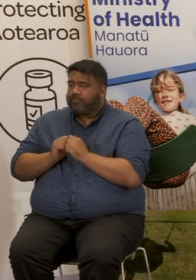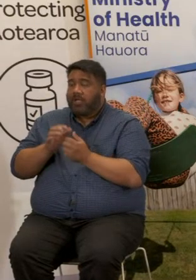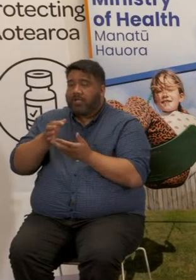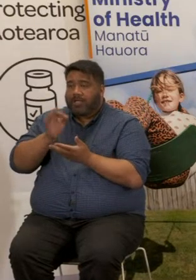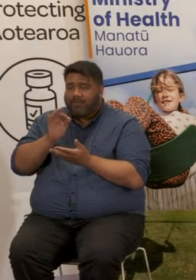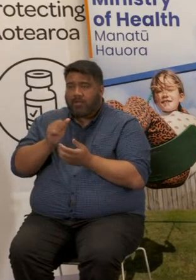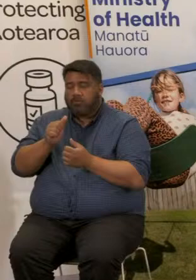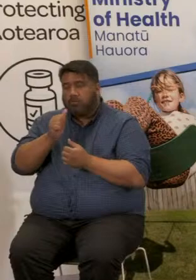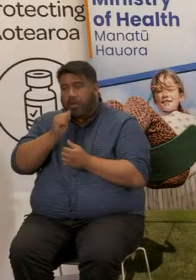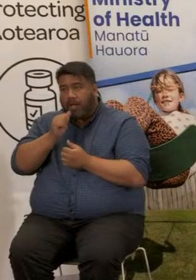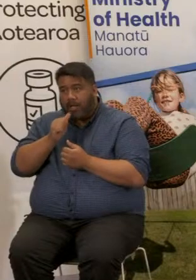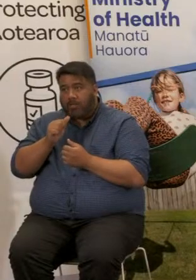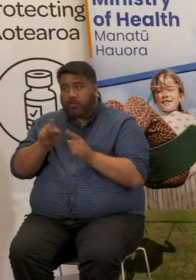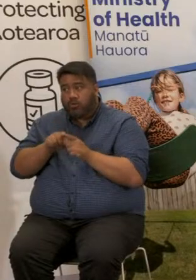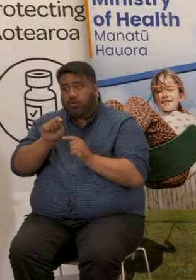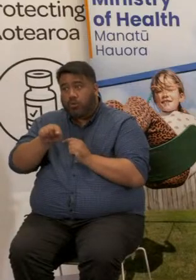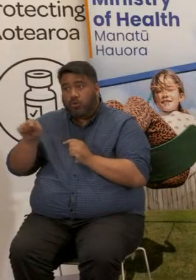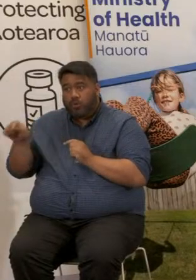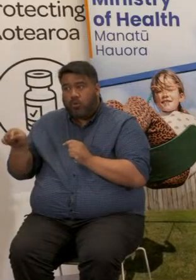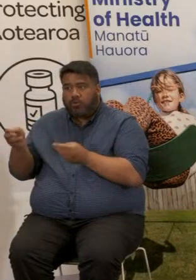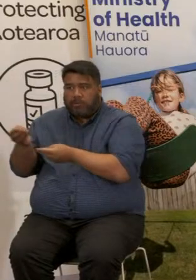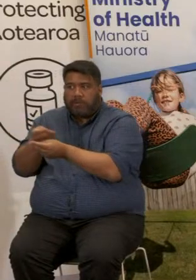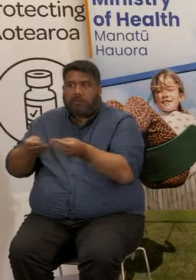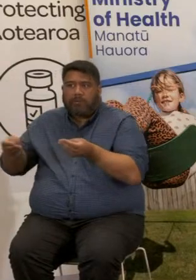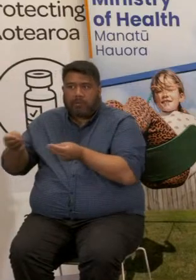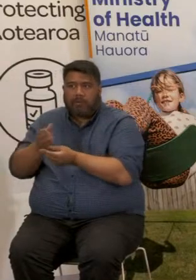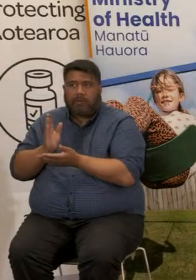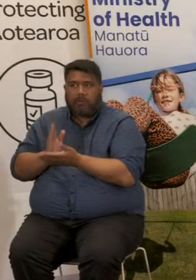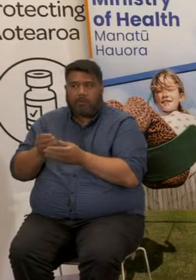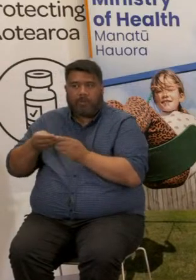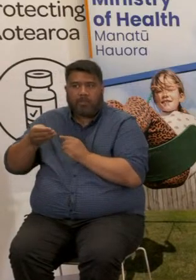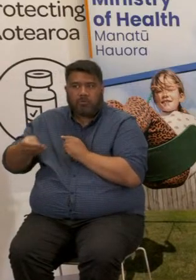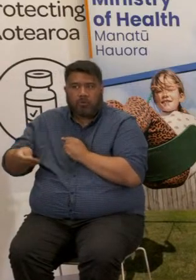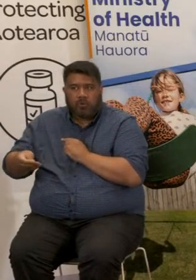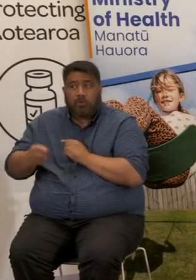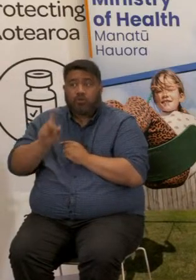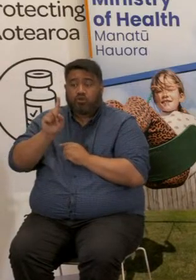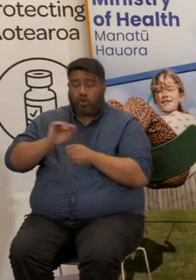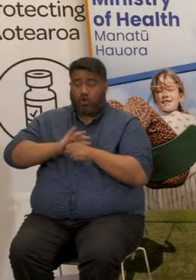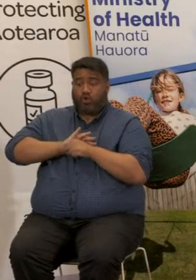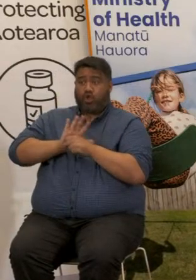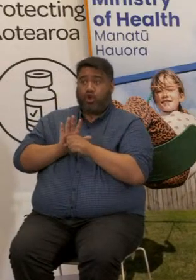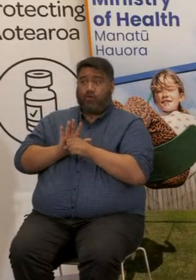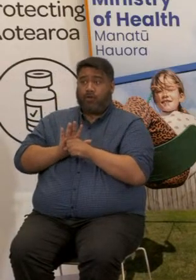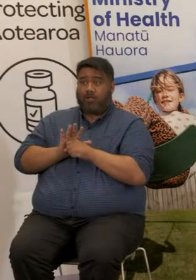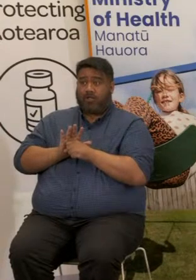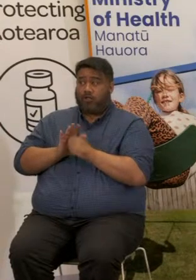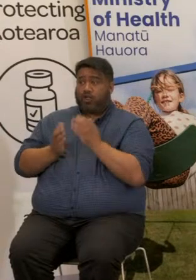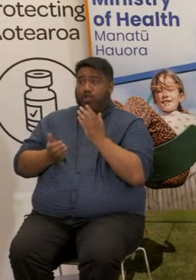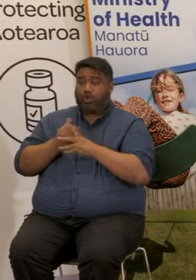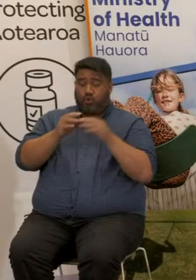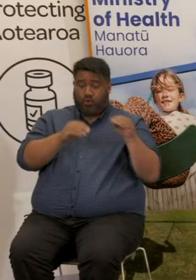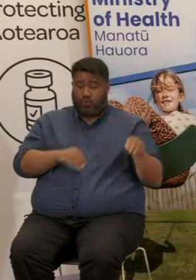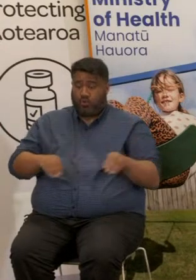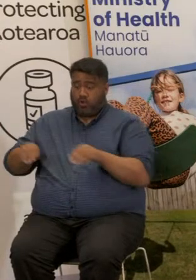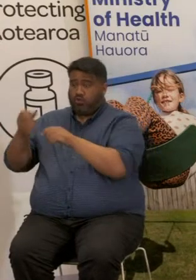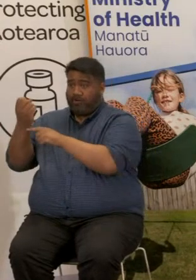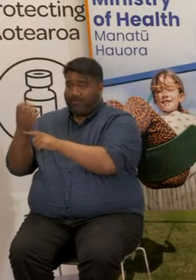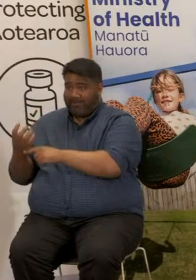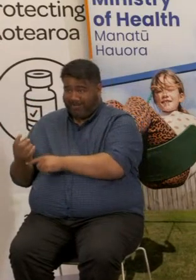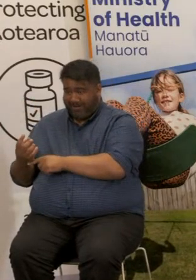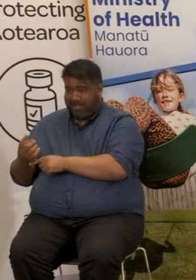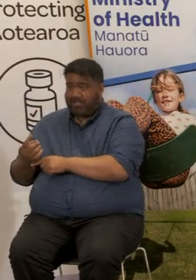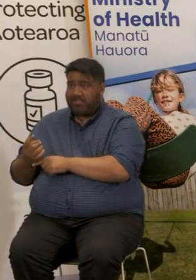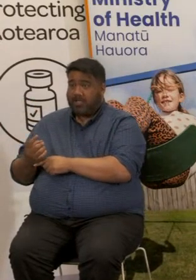settings that actually that's where transmission occurs. And the COVID protection framework prevents unvaccinated people from